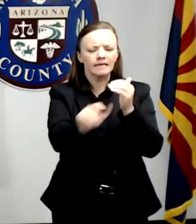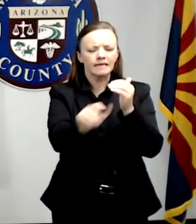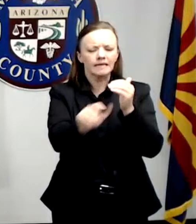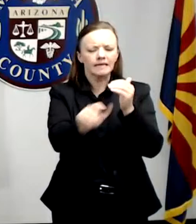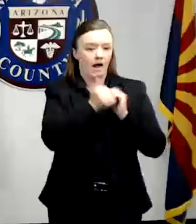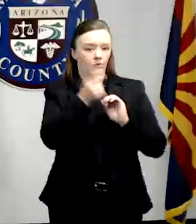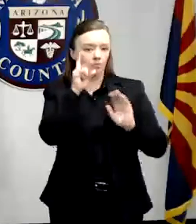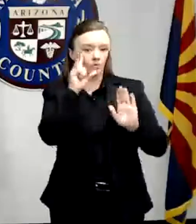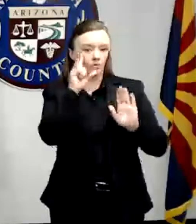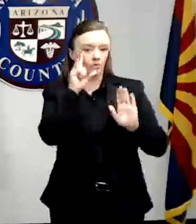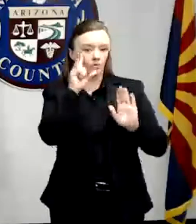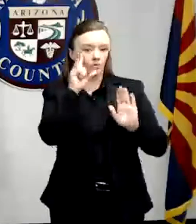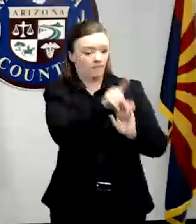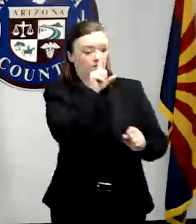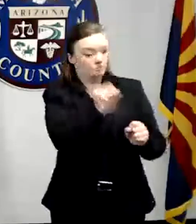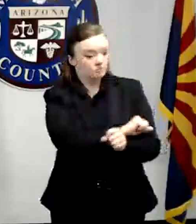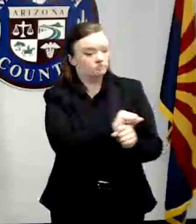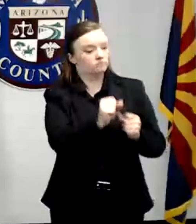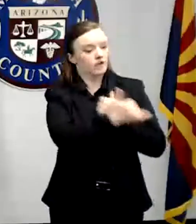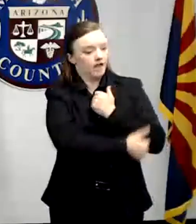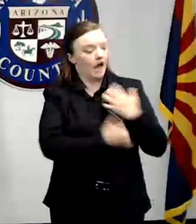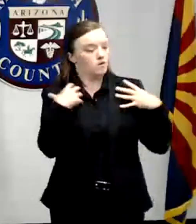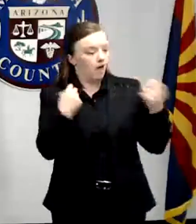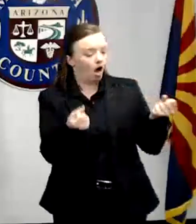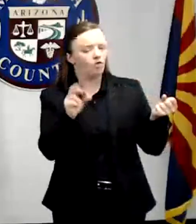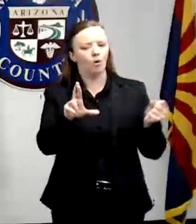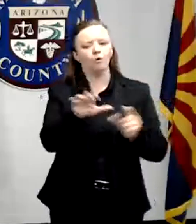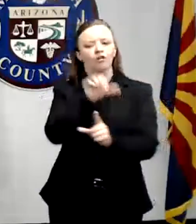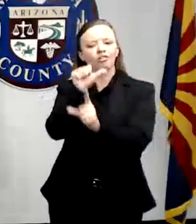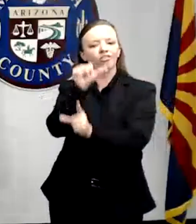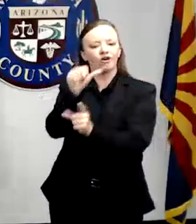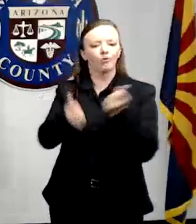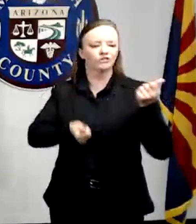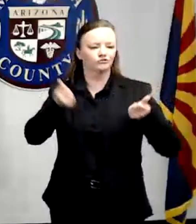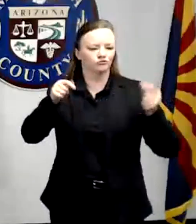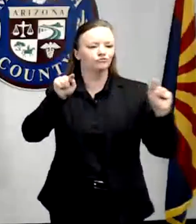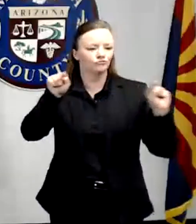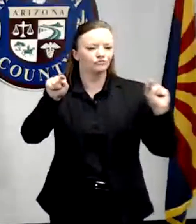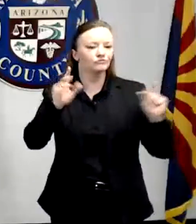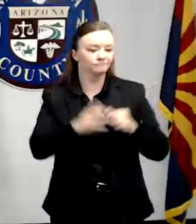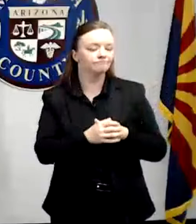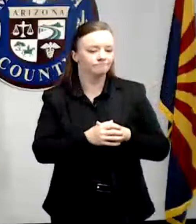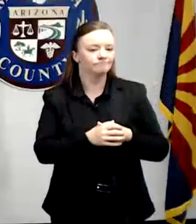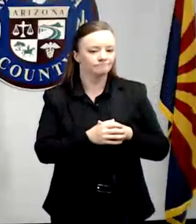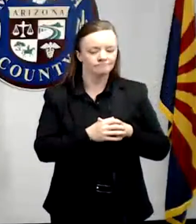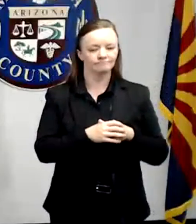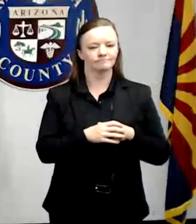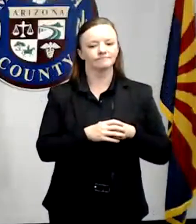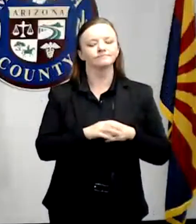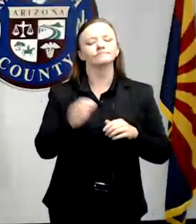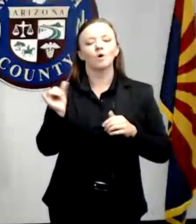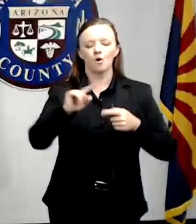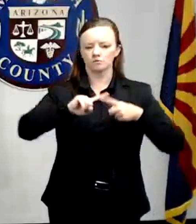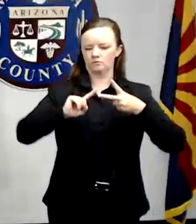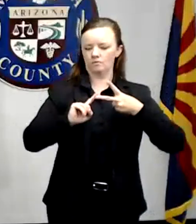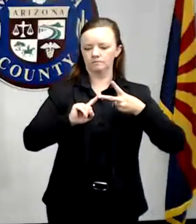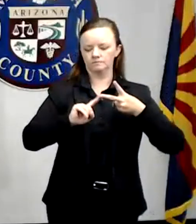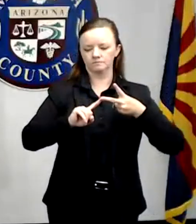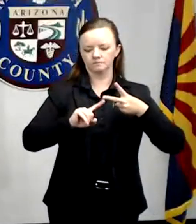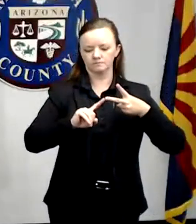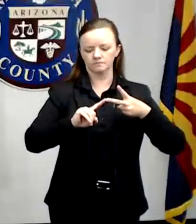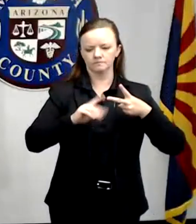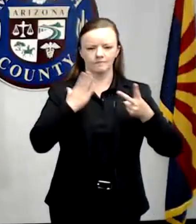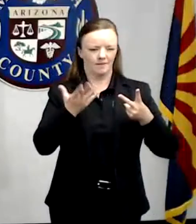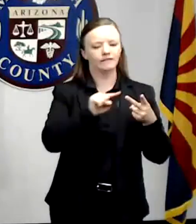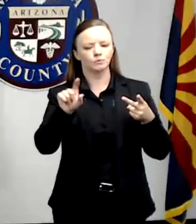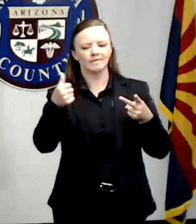concern legitimate contacts from county health departments and maybe scammers. And then also, I don't know